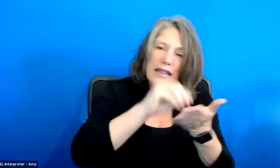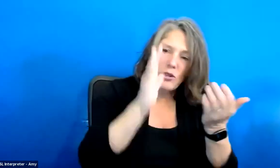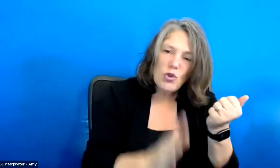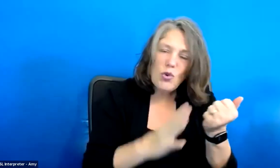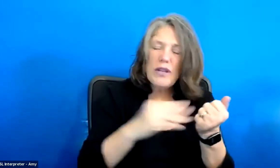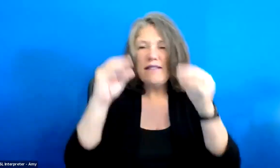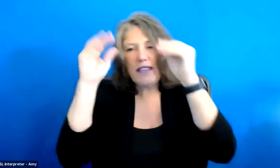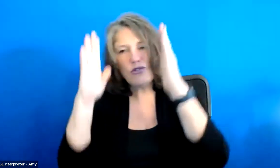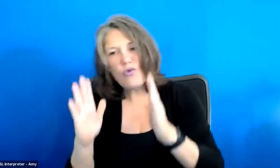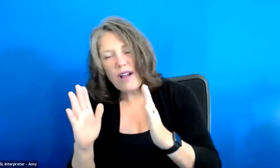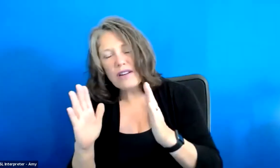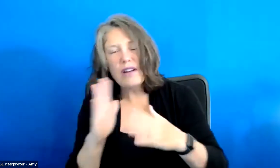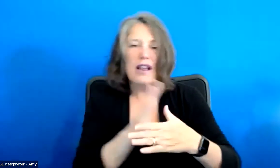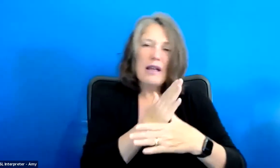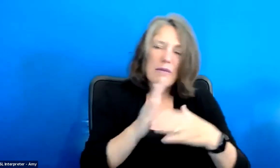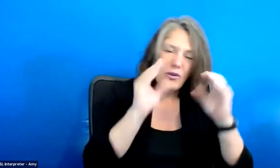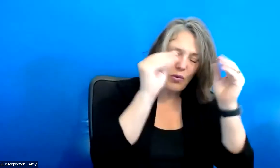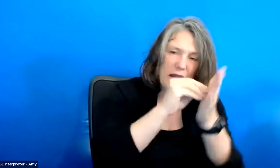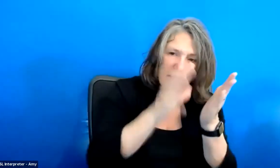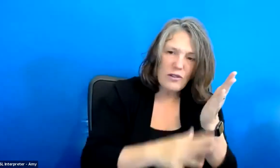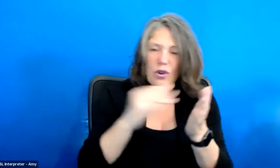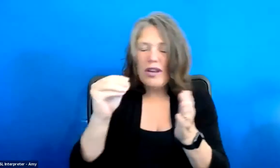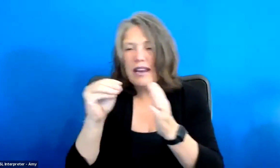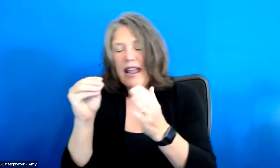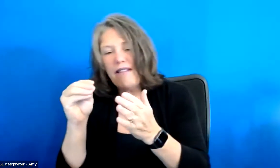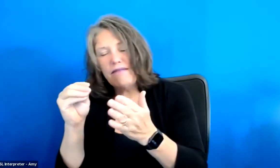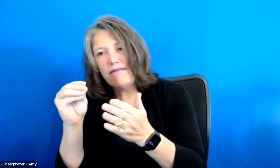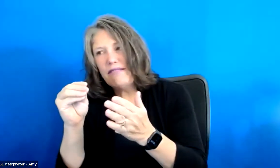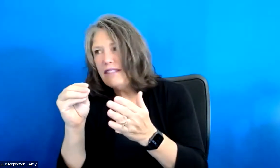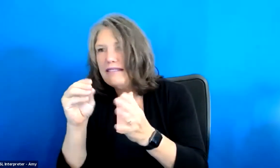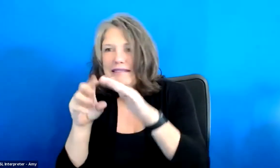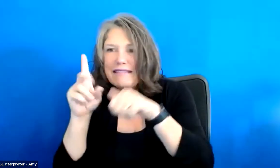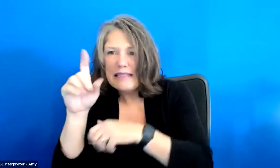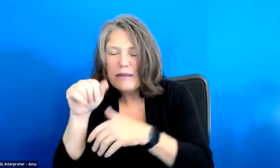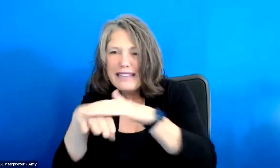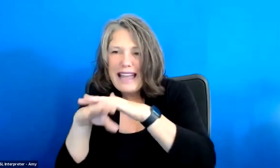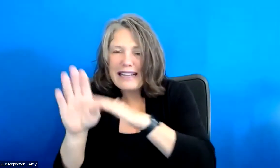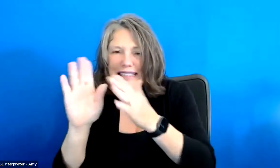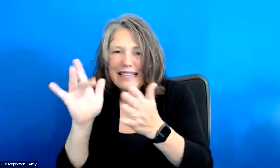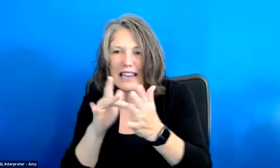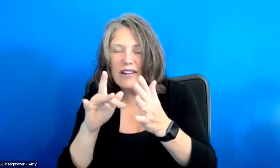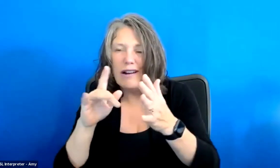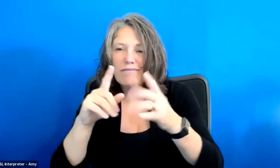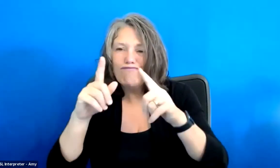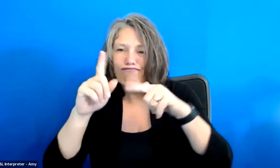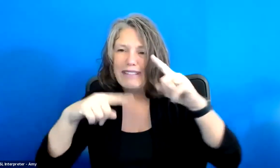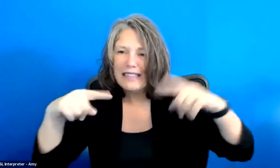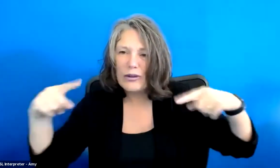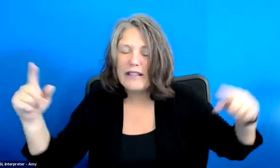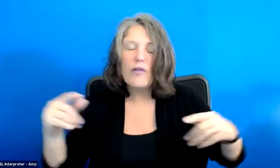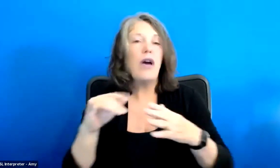and the instructor, between the student and the disability access services, et cetera, wherever